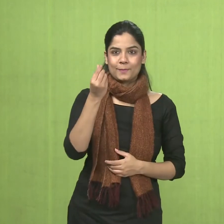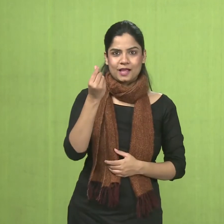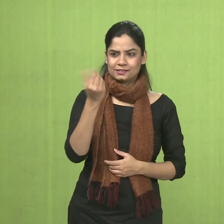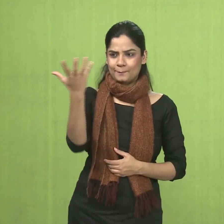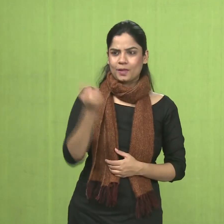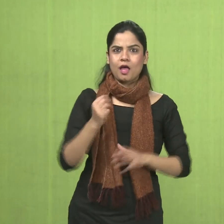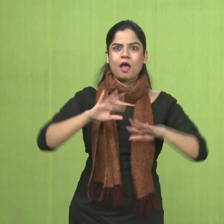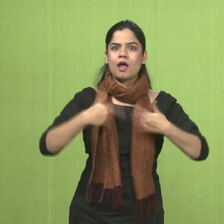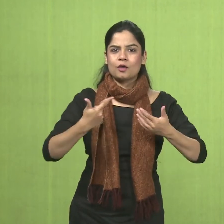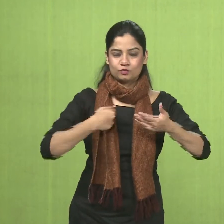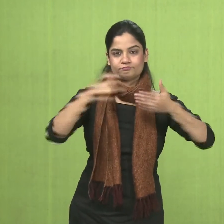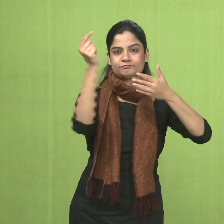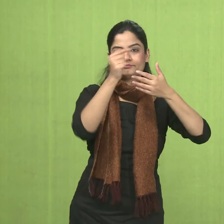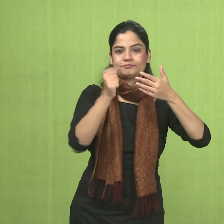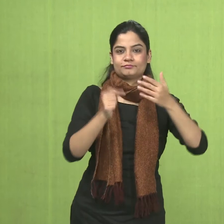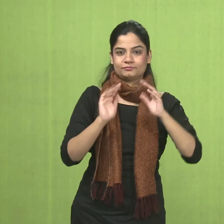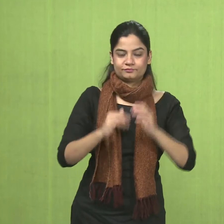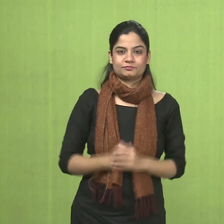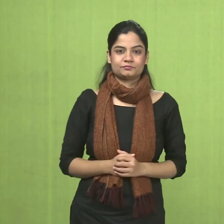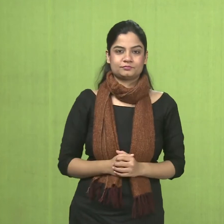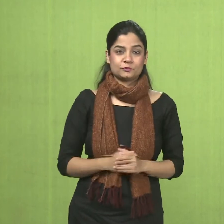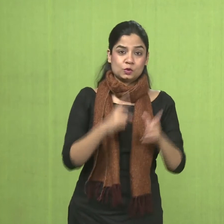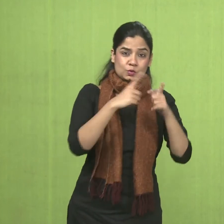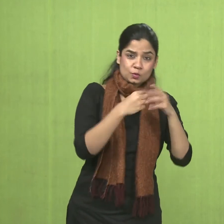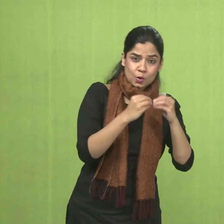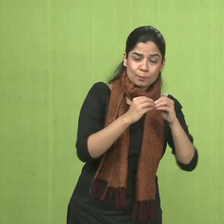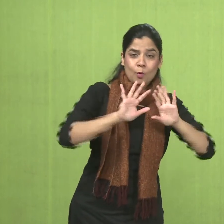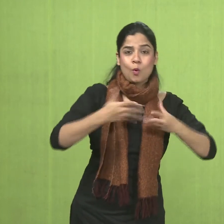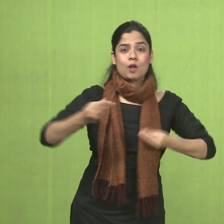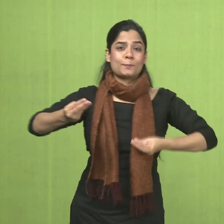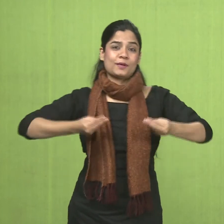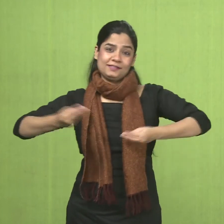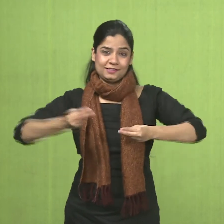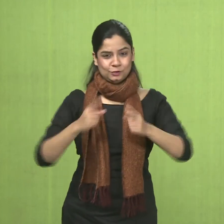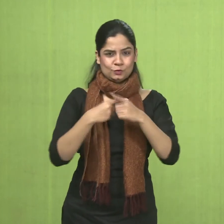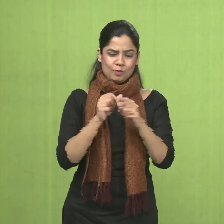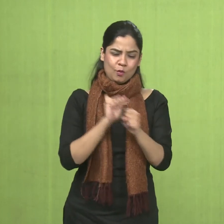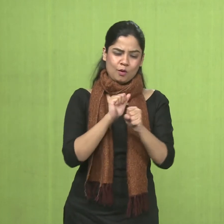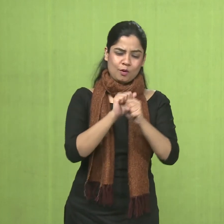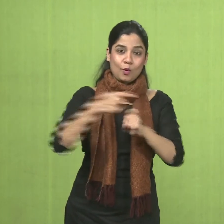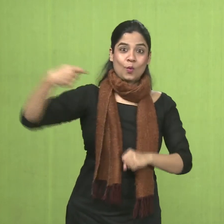How do we get money? Either from our job or from the business that we are doing. It could be a monthly salary or a daily